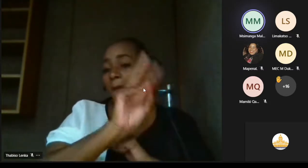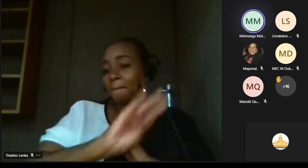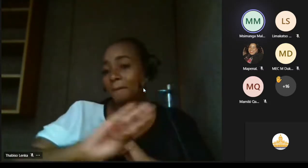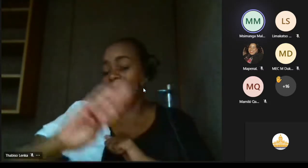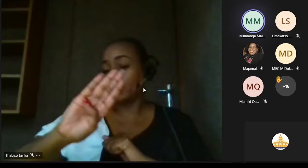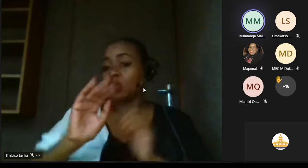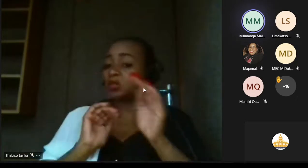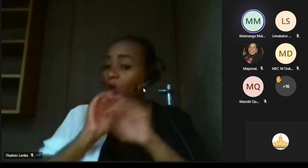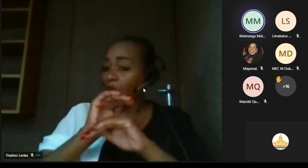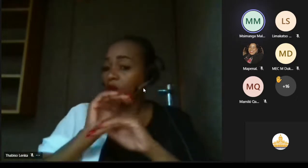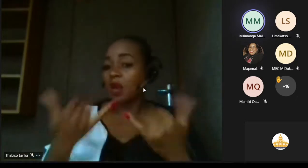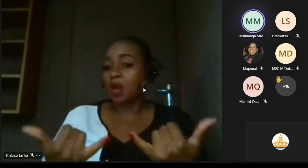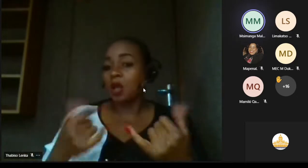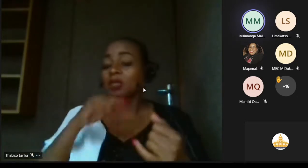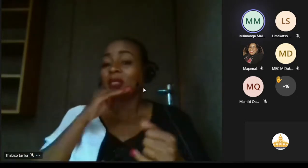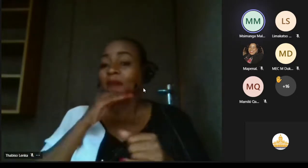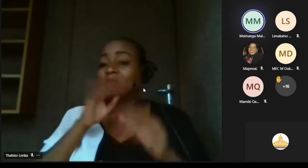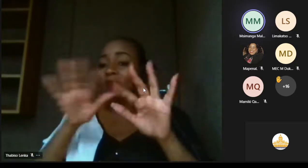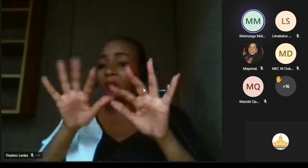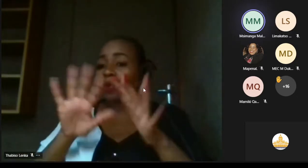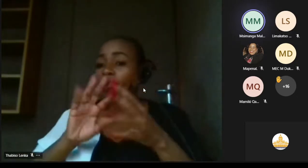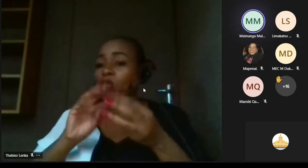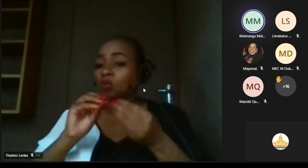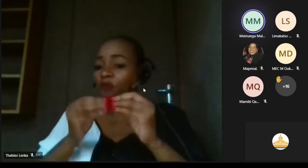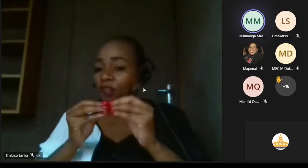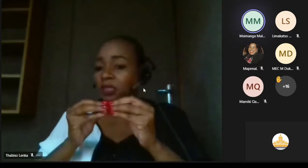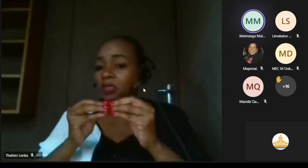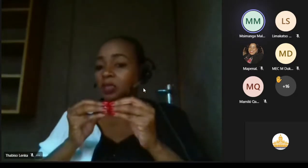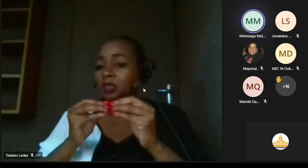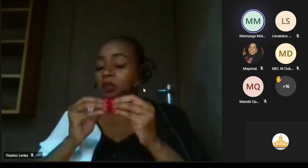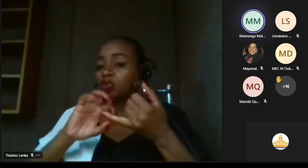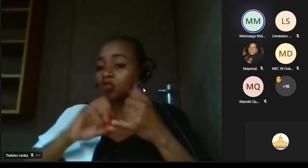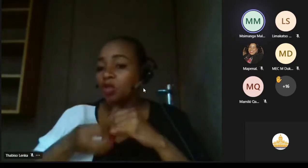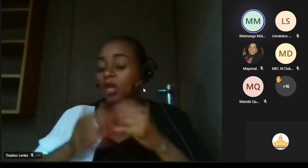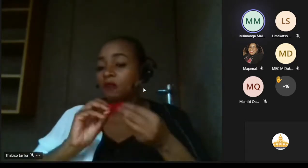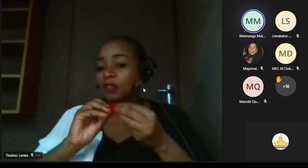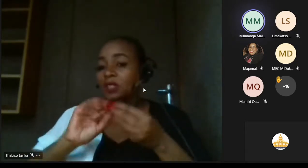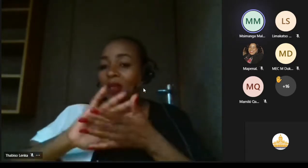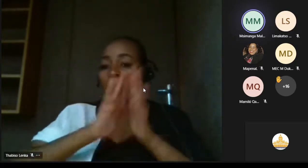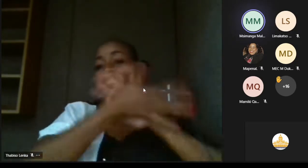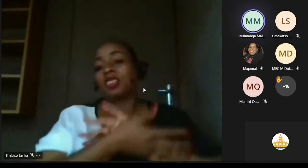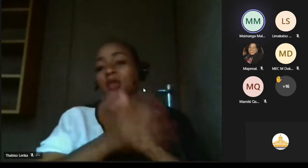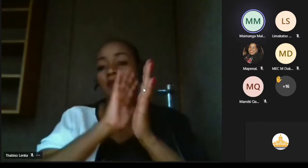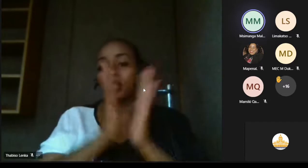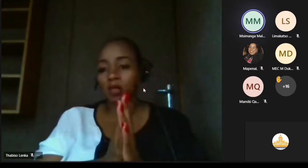ya bontsha batho ba ba senya ba ntse ba re ba ya ba lo intervene mo dimasepaleng ke batho bangwe ba tlamehe ba shejwe